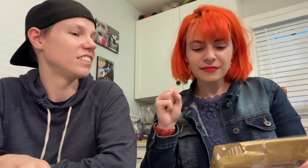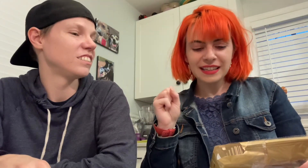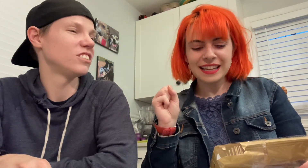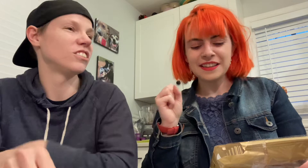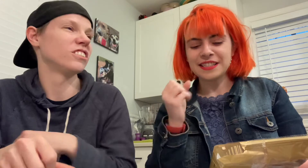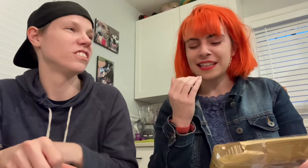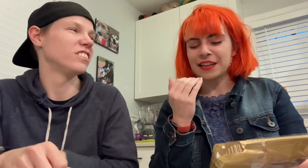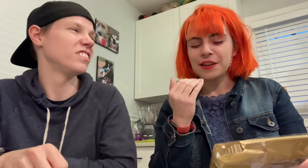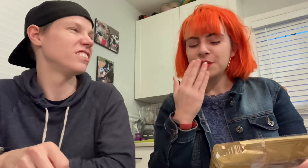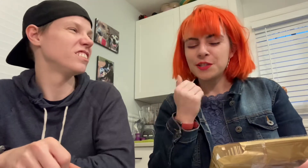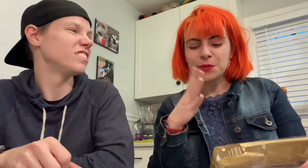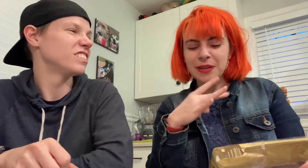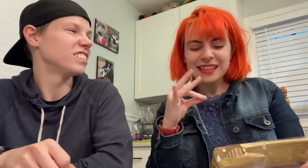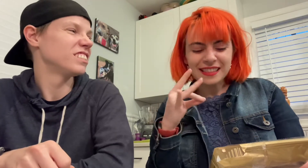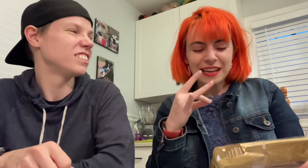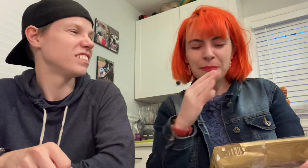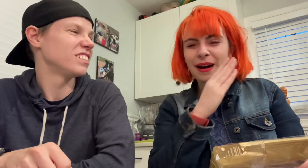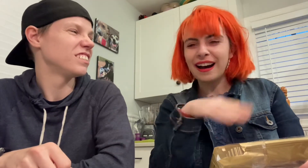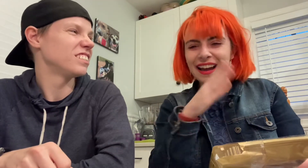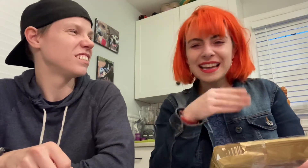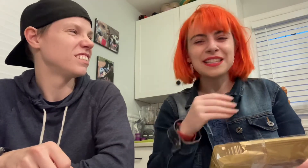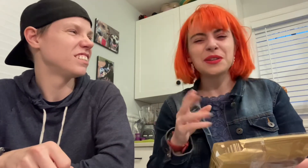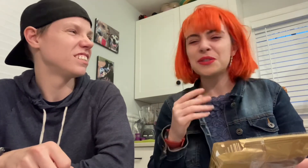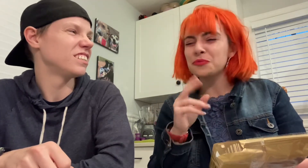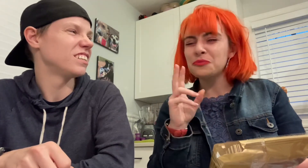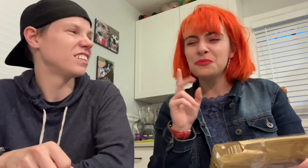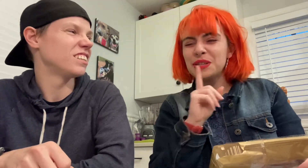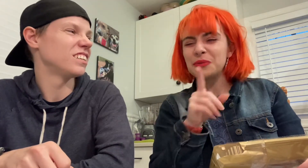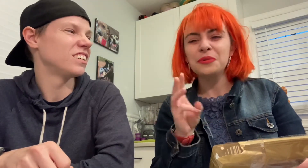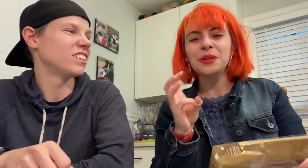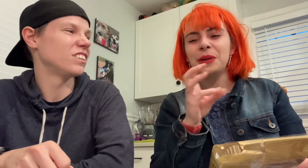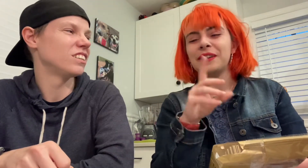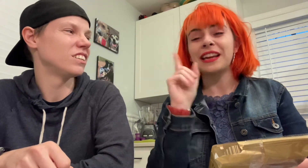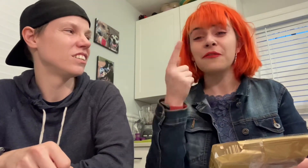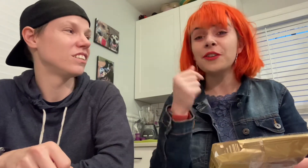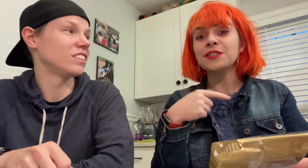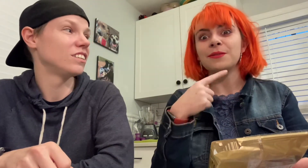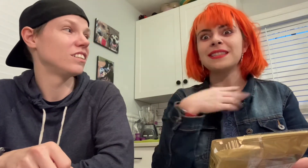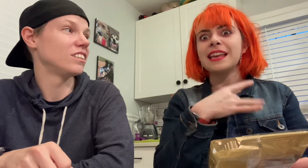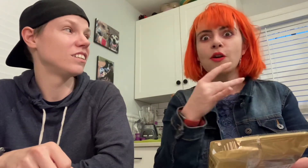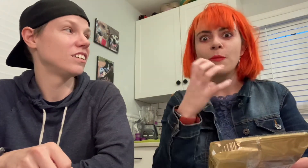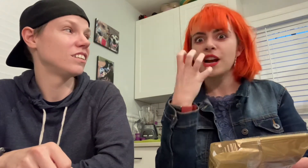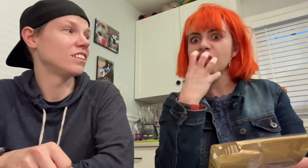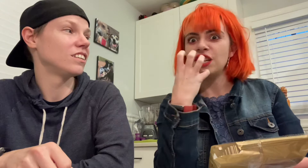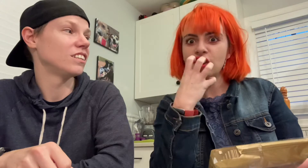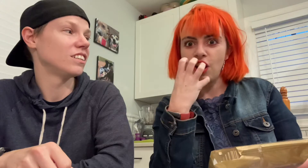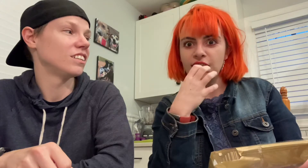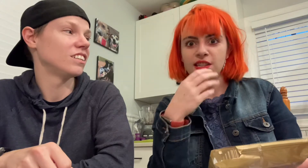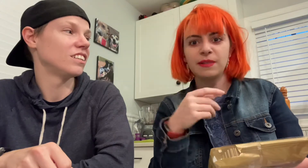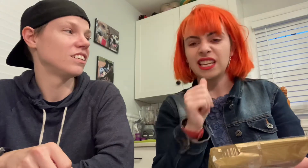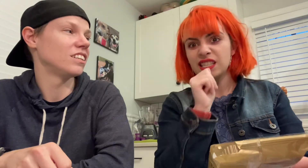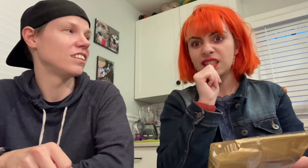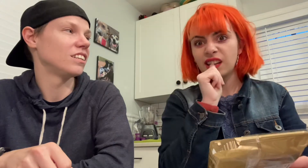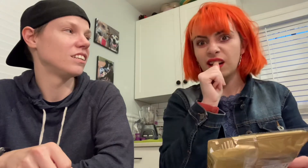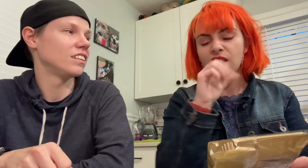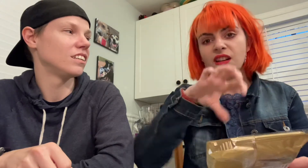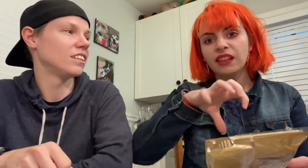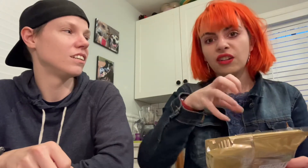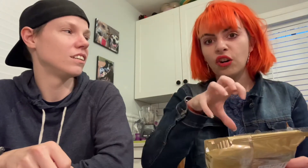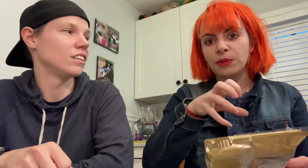and then it's like sweet, like pie. It's really weird. Like at first I was like, oh my God, that's awesome. Like it tastes like an almond